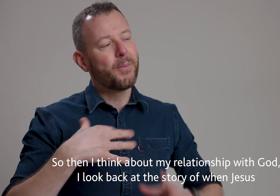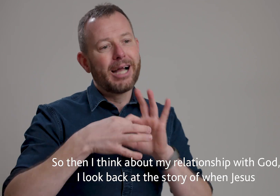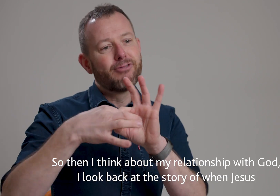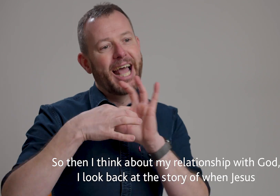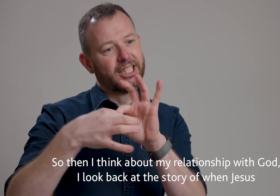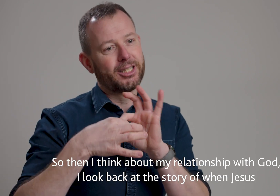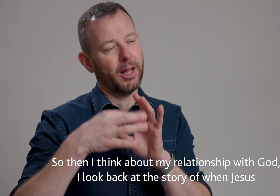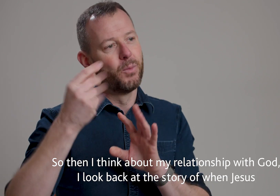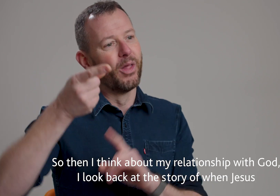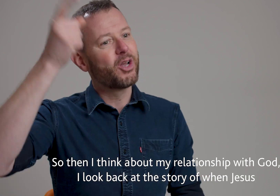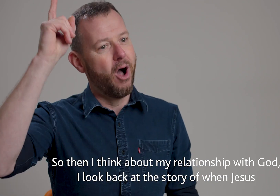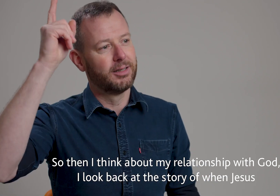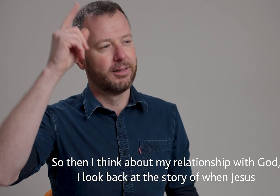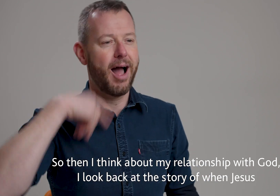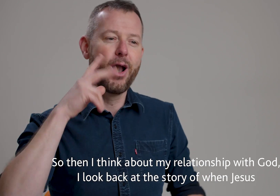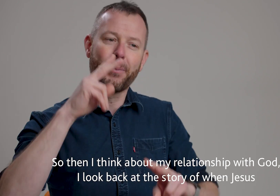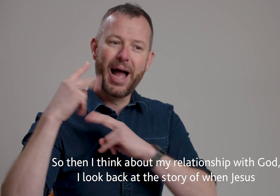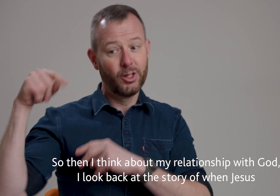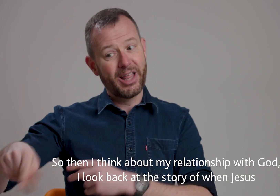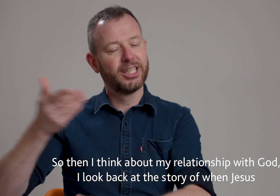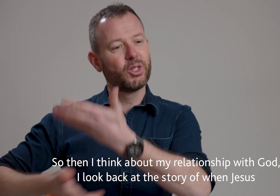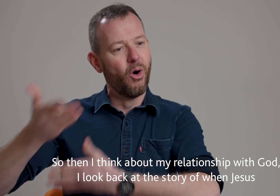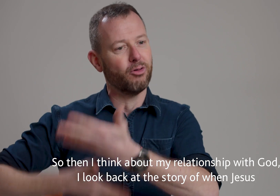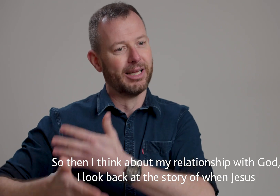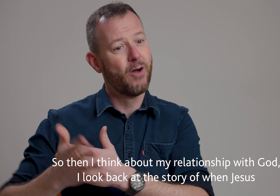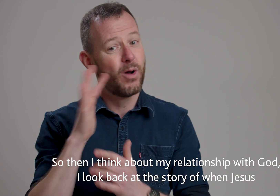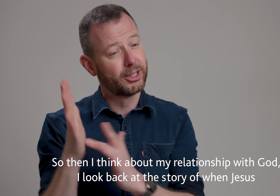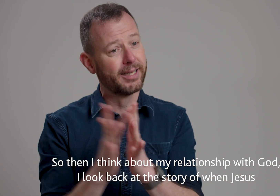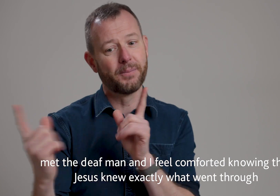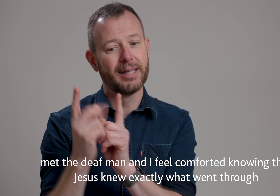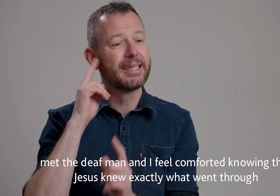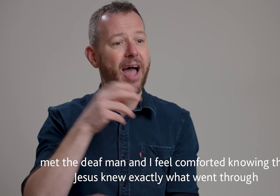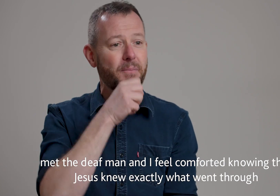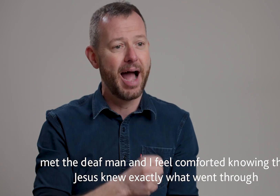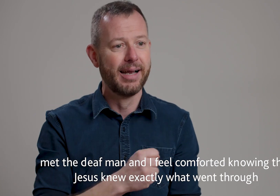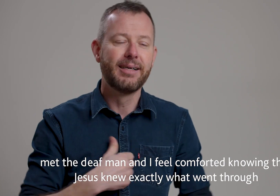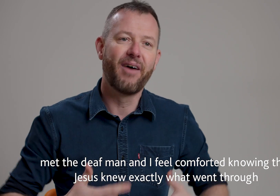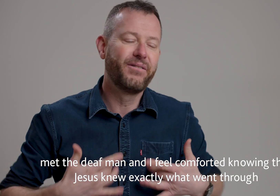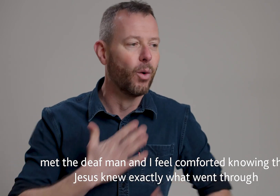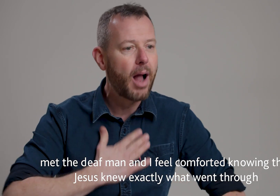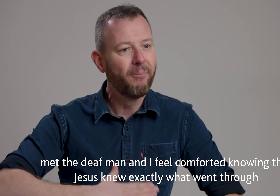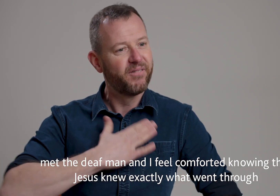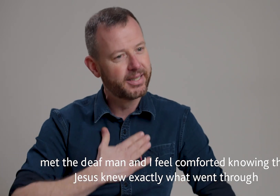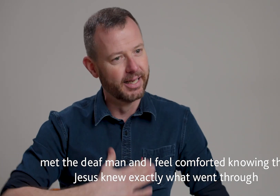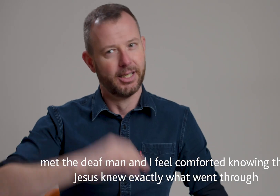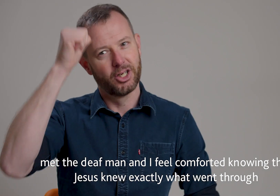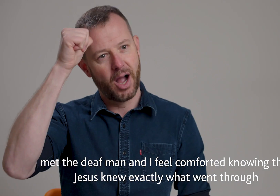my relationship with God, I look at that story about Jesus not the dead man, I feel comforted knowing